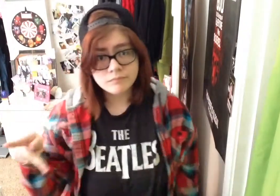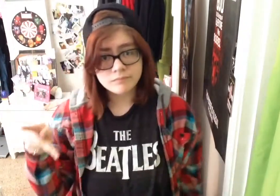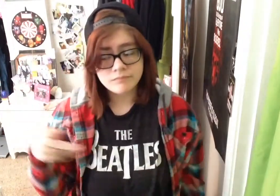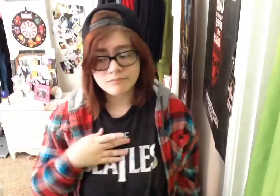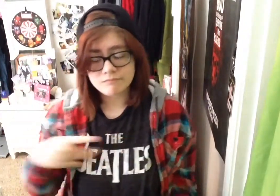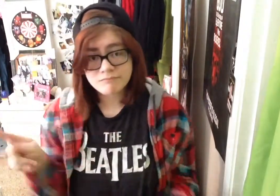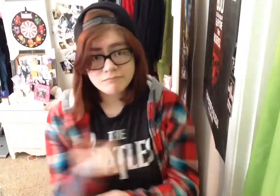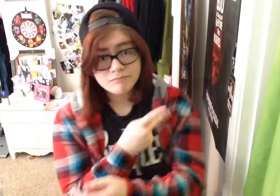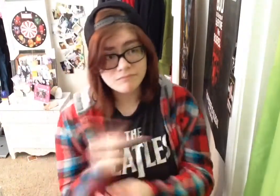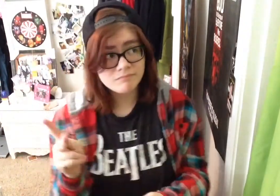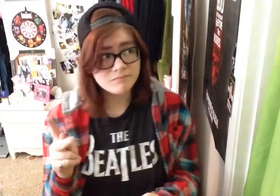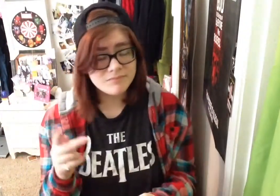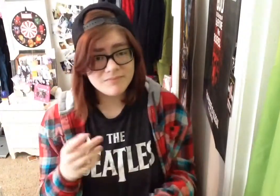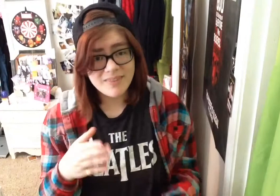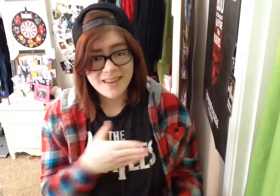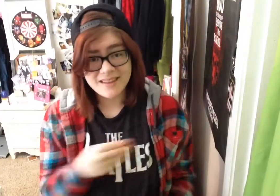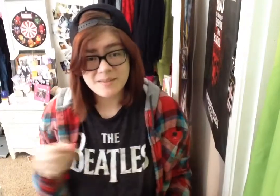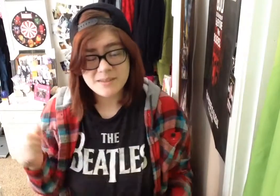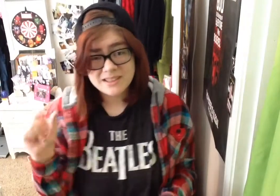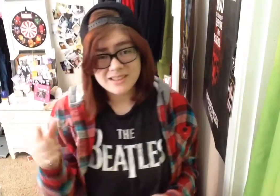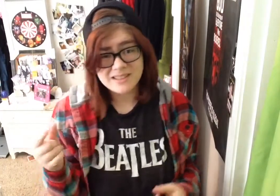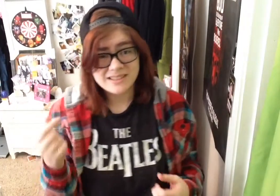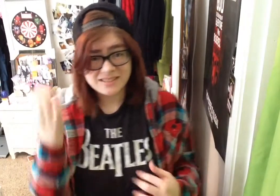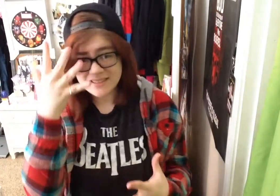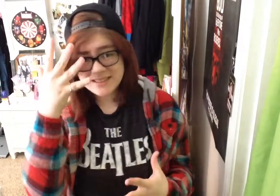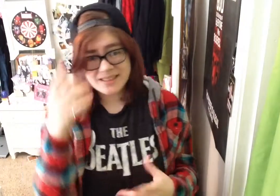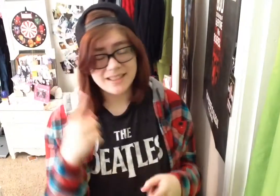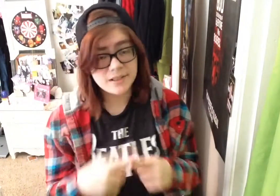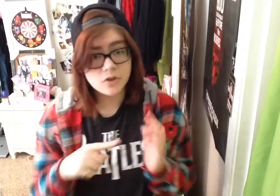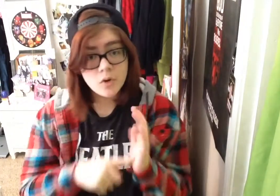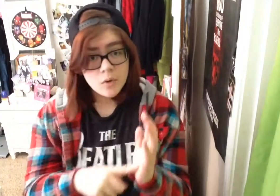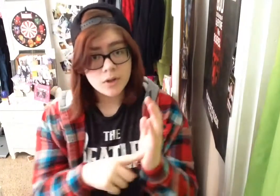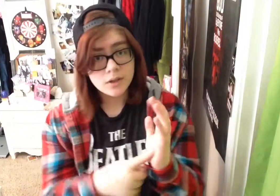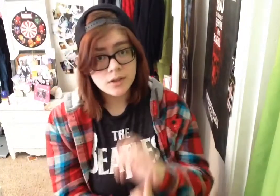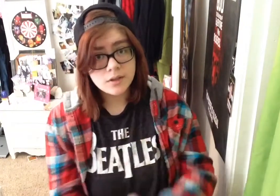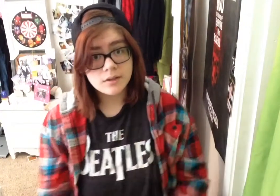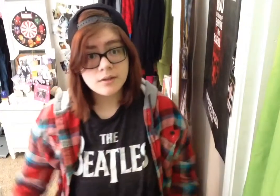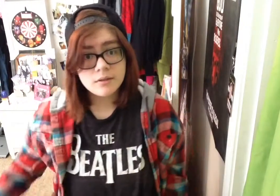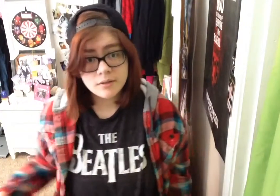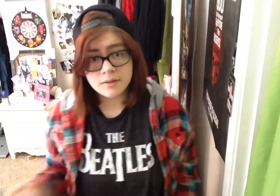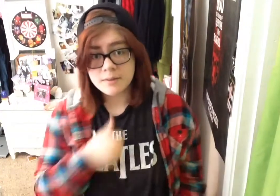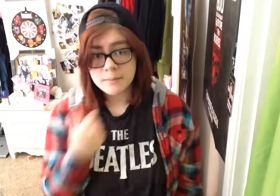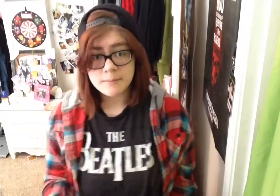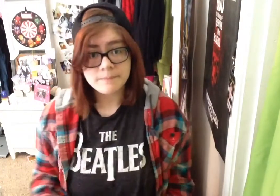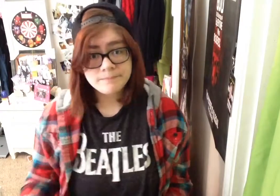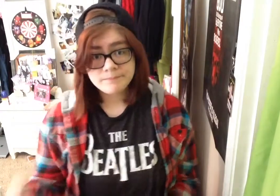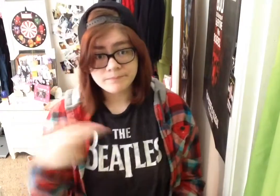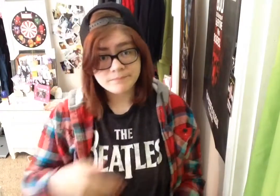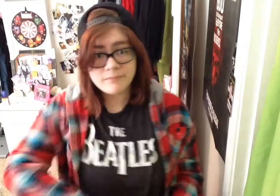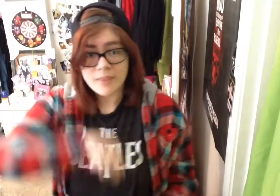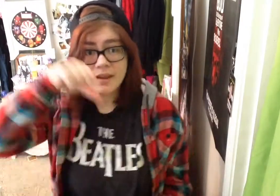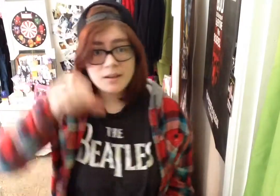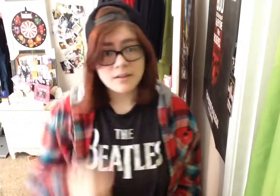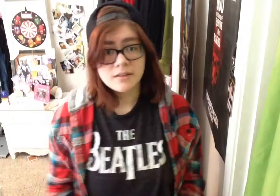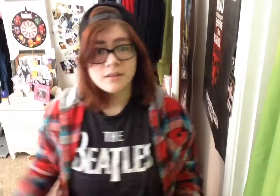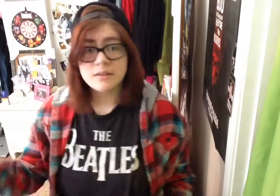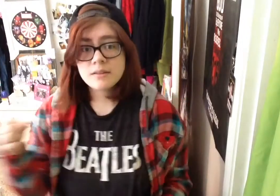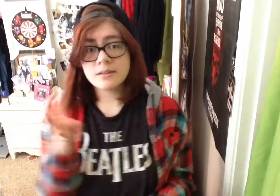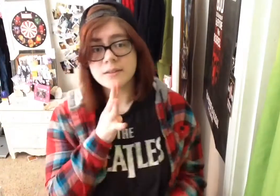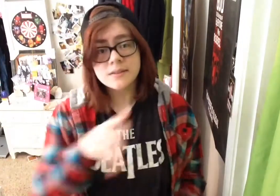I am a poet. And I'm a little nervous, but I can't show it. I'm sorry, I'm a Hamilton with pride. You talk about my father. I